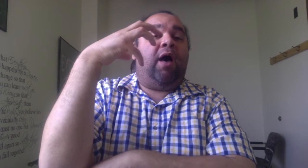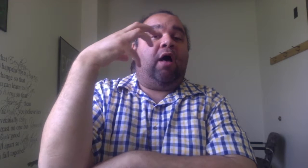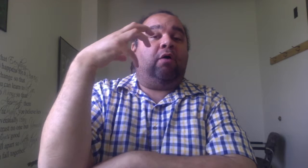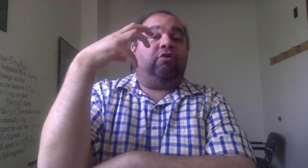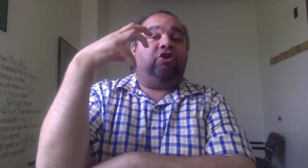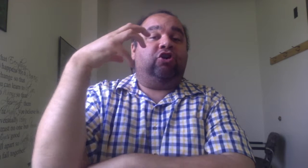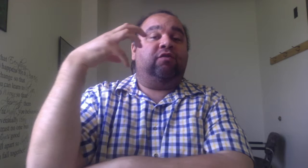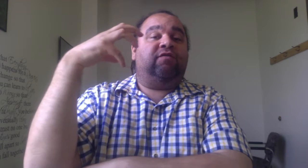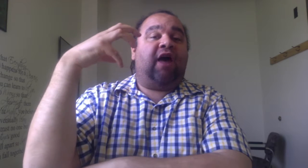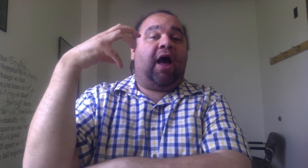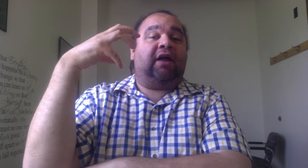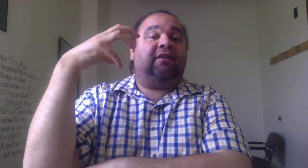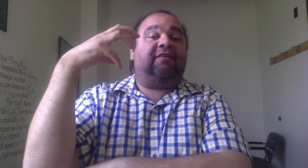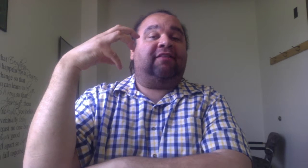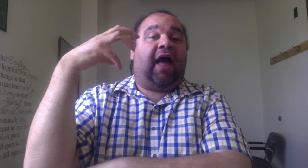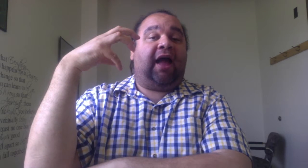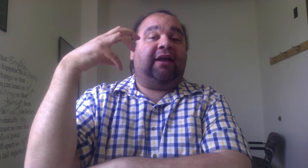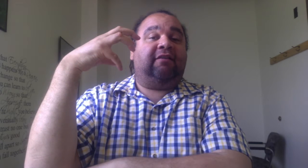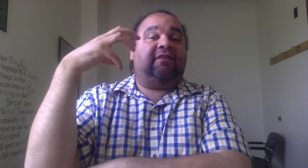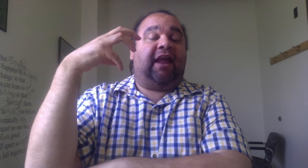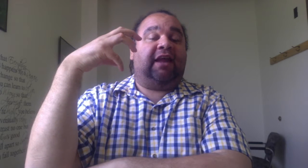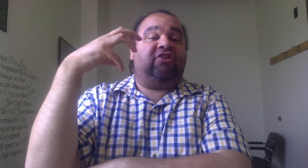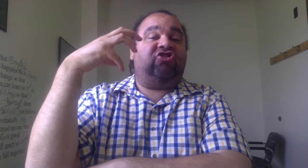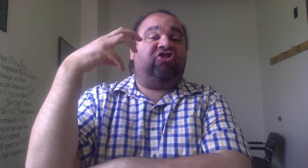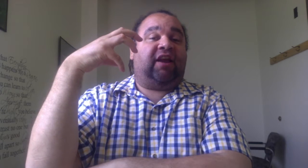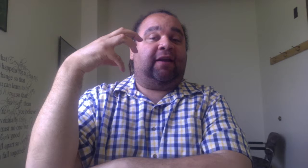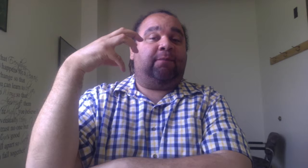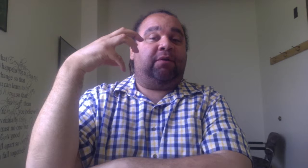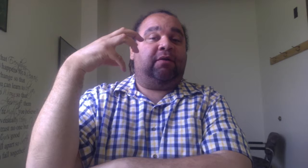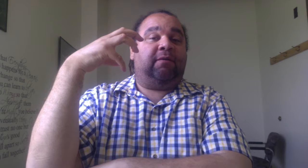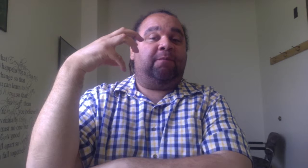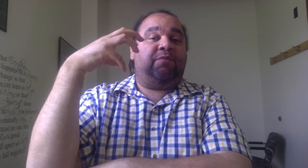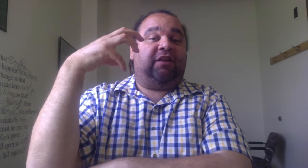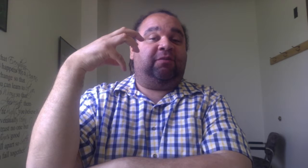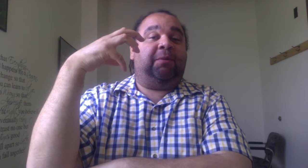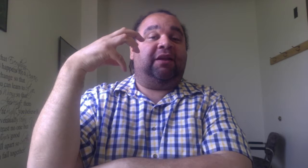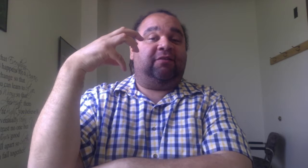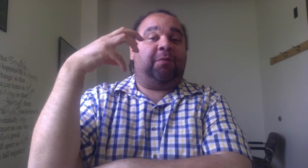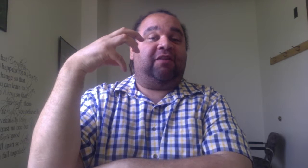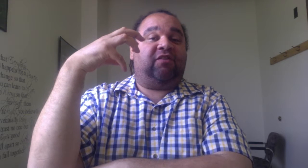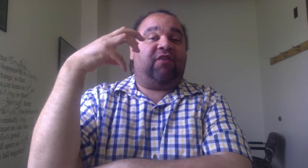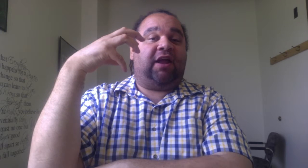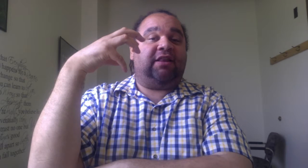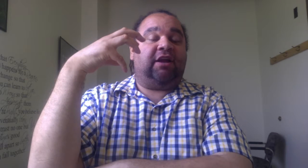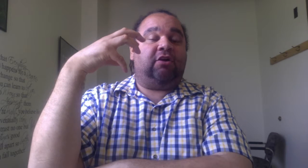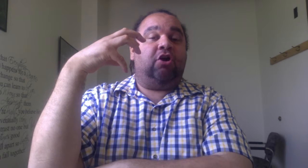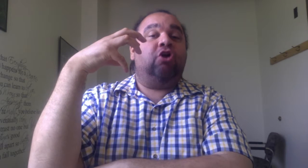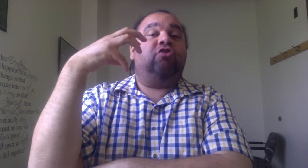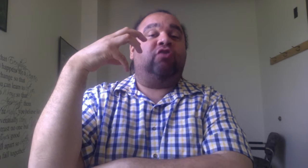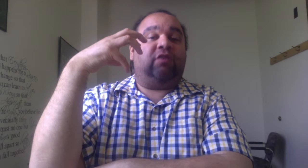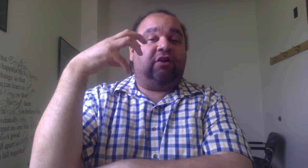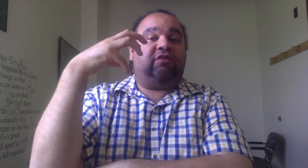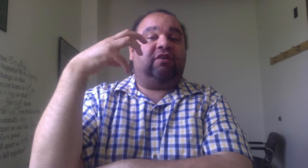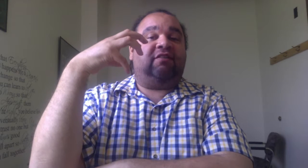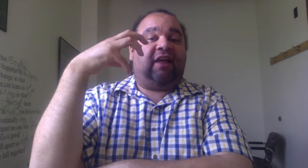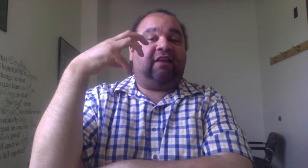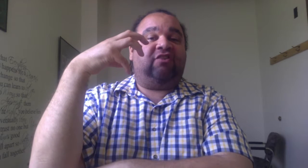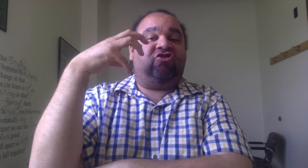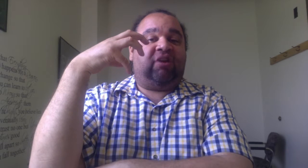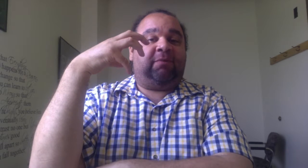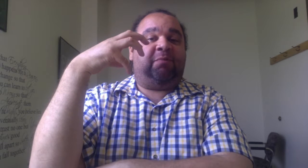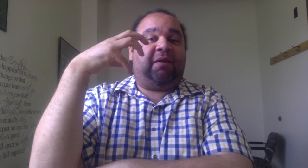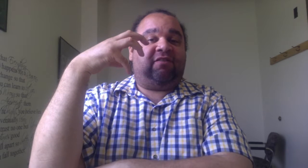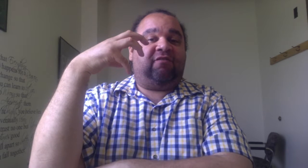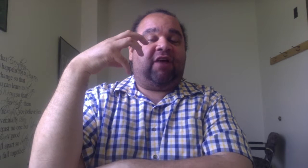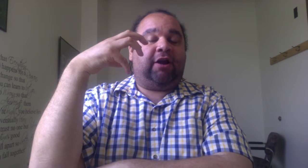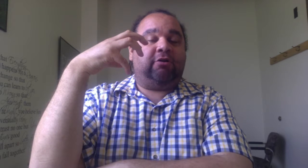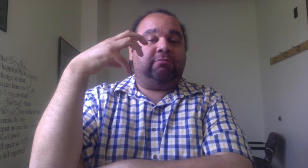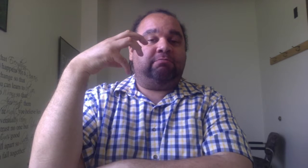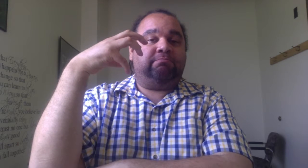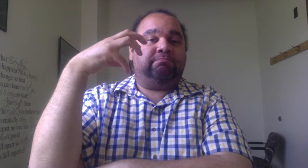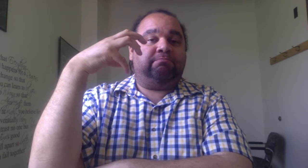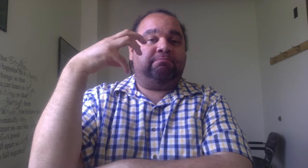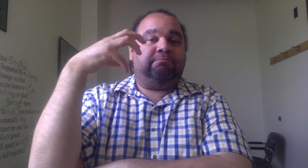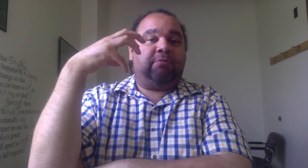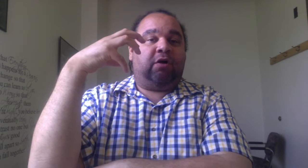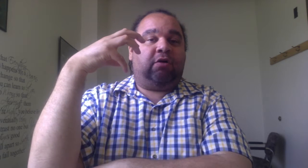well, you've got size and shape that's being specified there. So there's a size and shape specifier. All right,